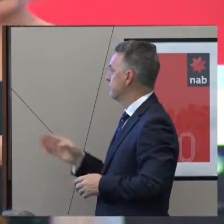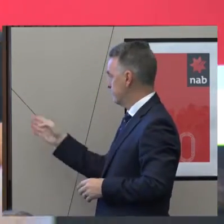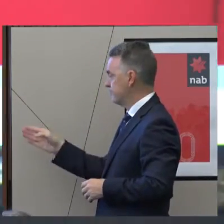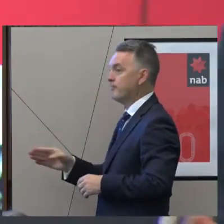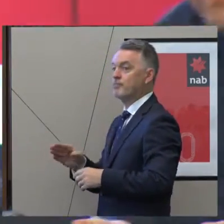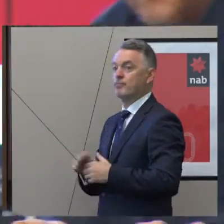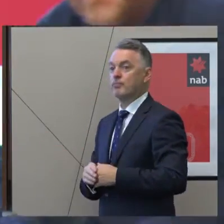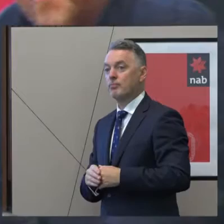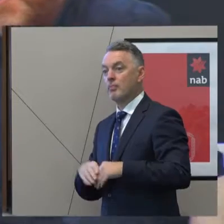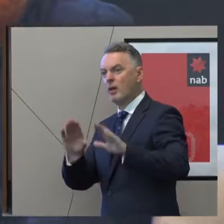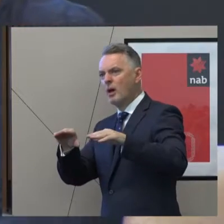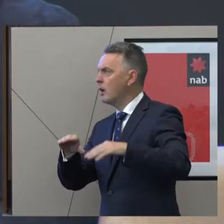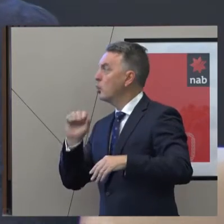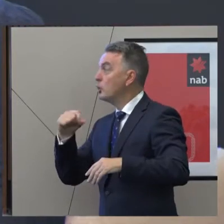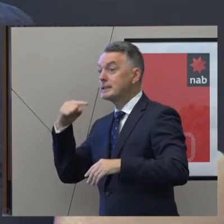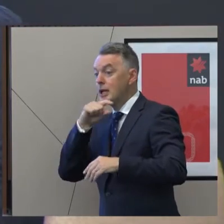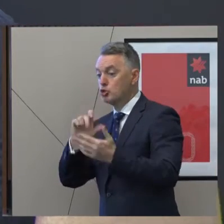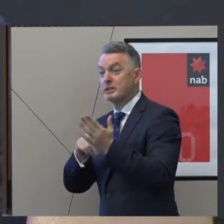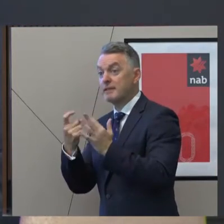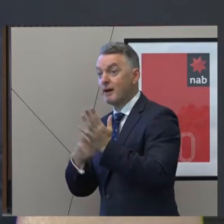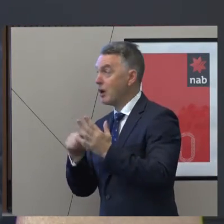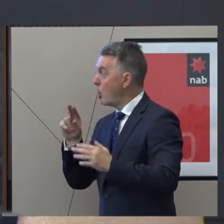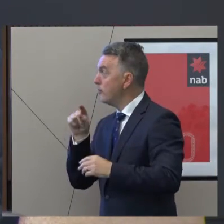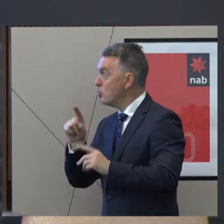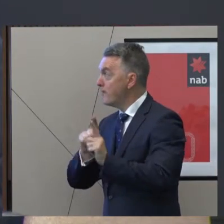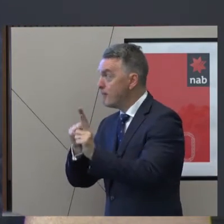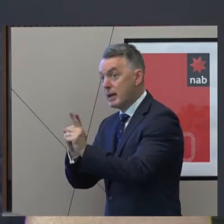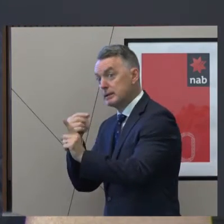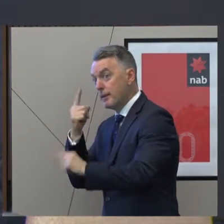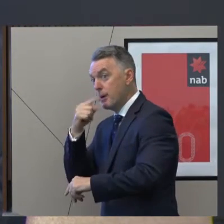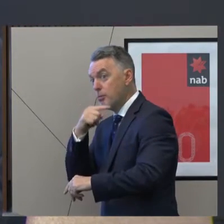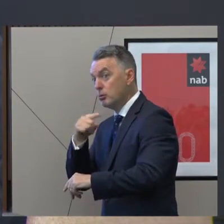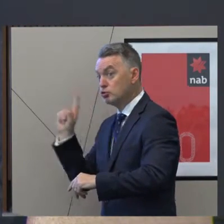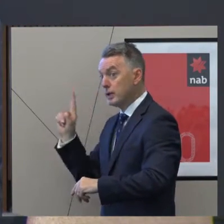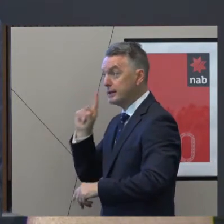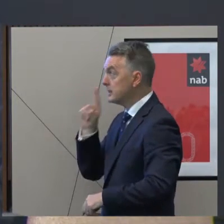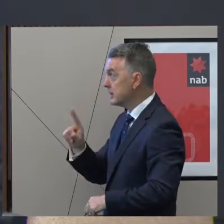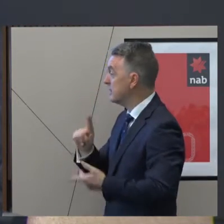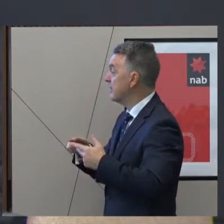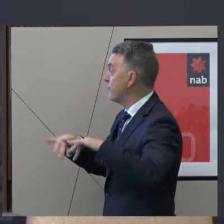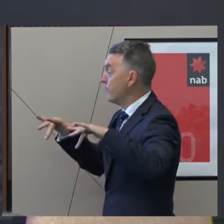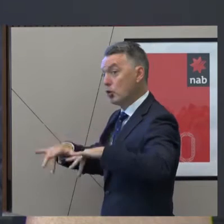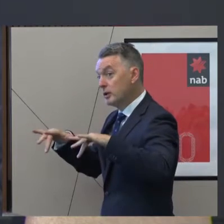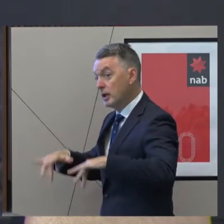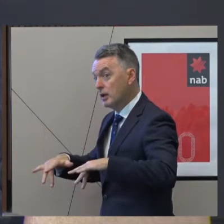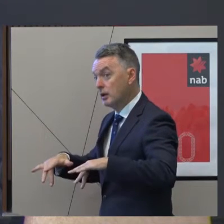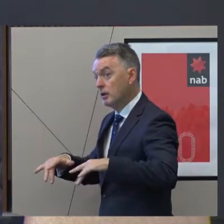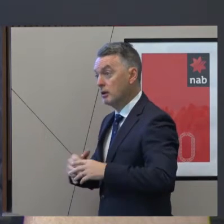Christopher, I hope you've met some people in the last day or two. And if you haven't met some people in the last day or